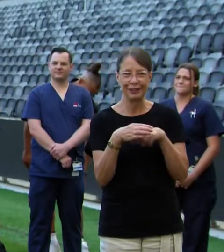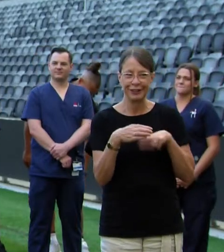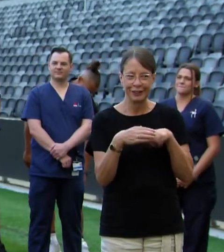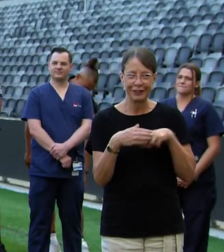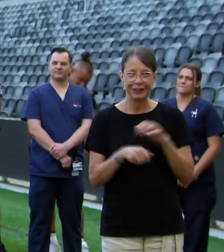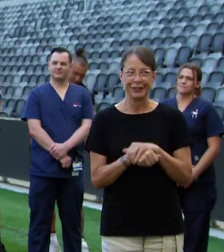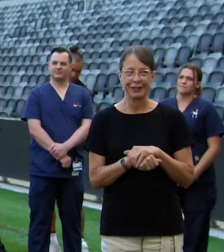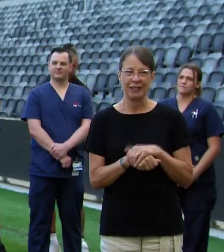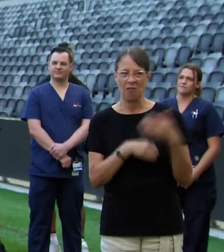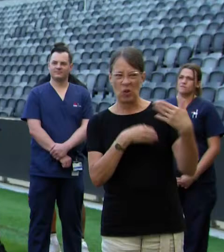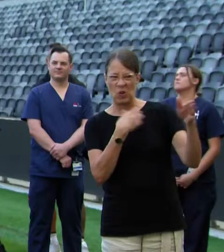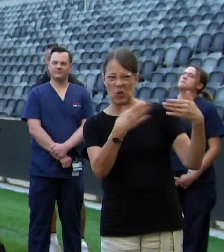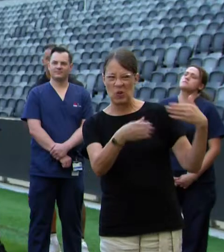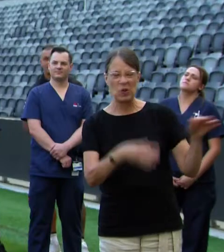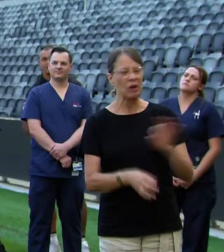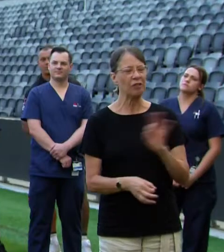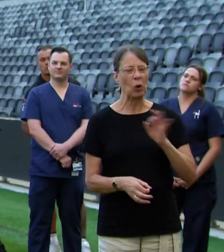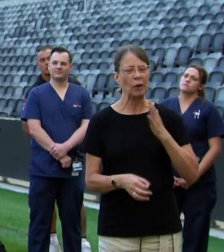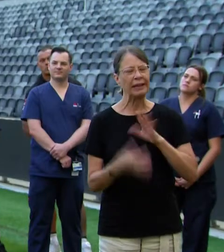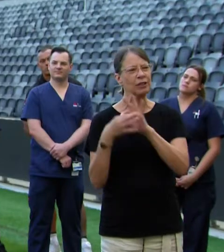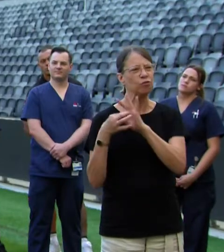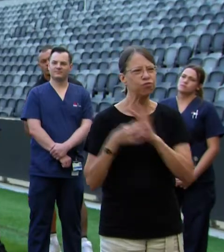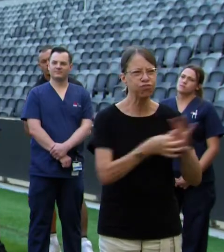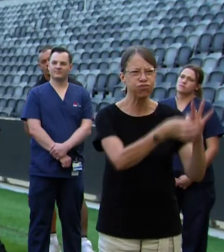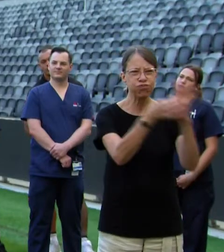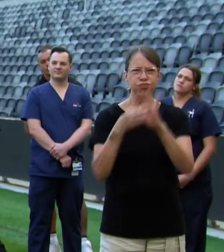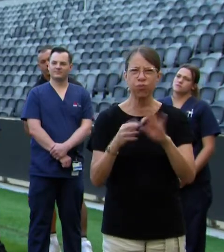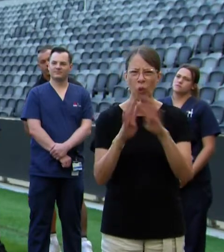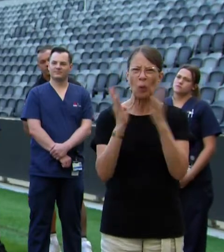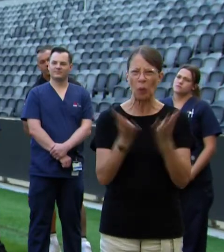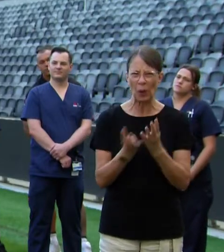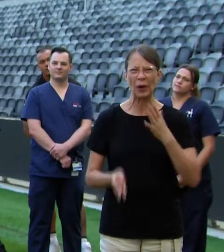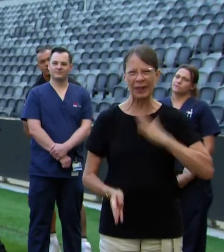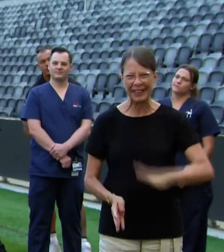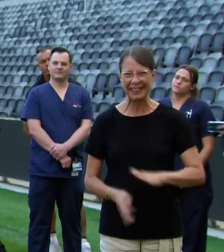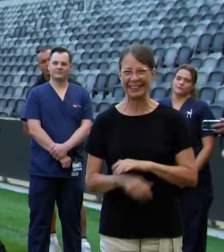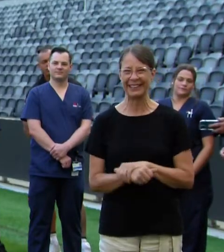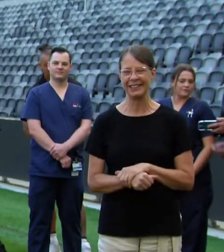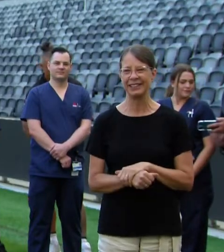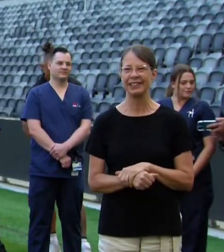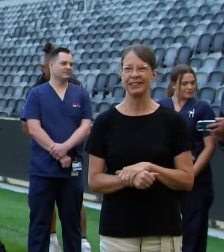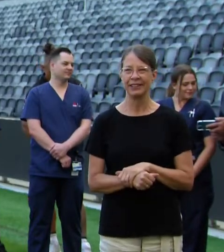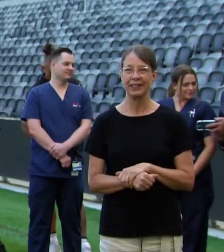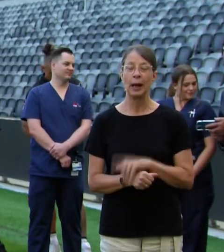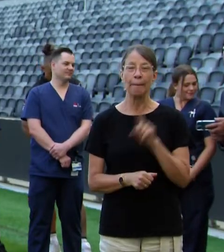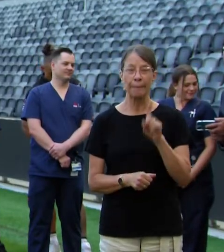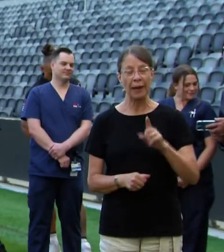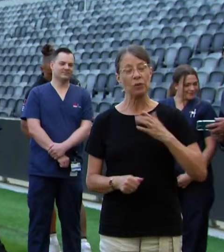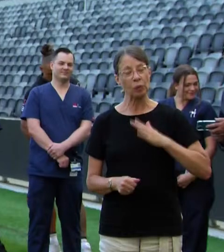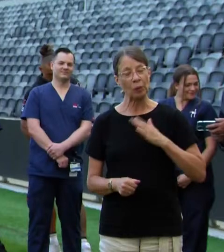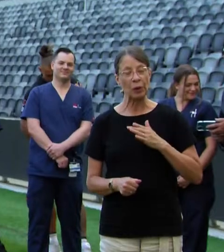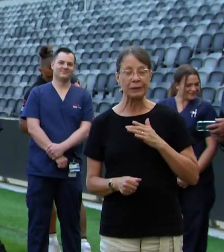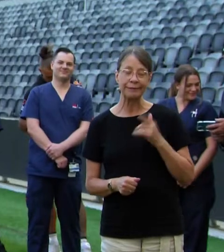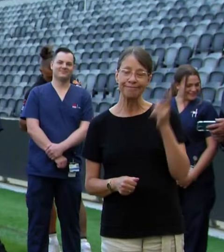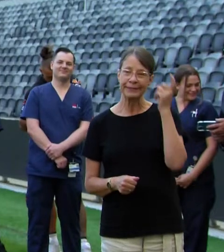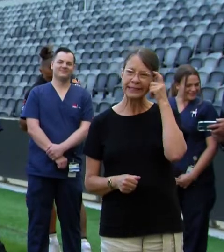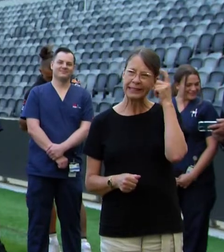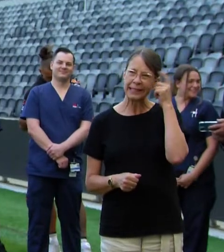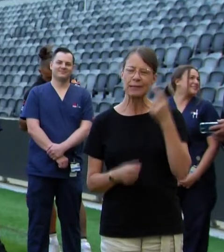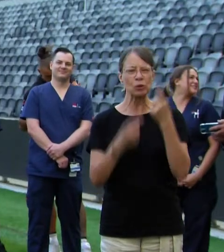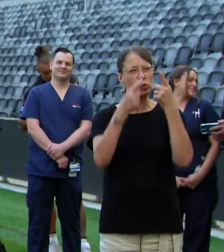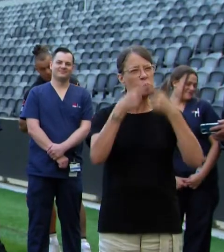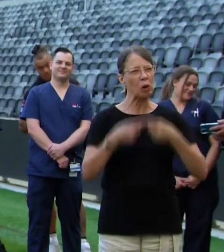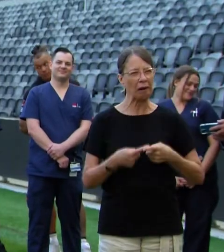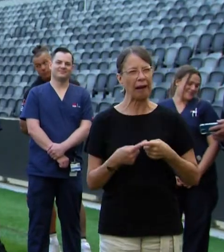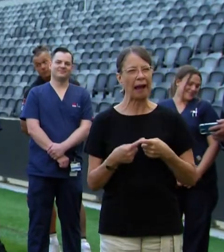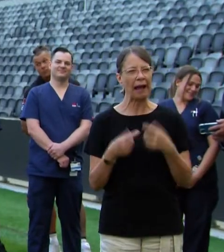We need to rejoin every other country globally and do that in a sensible and measured way. Now,